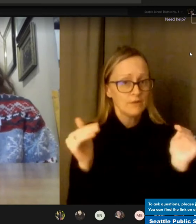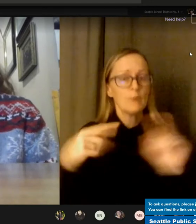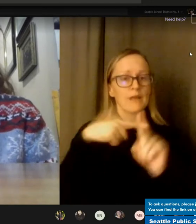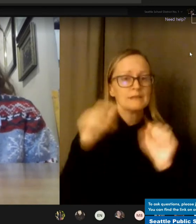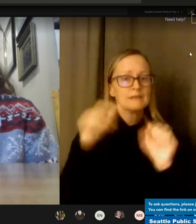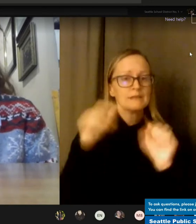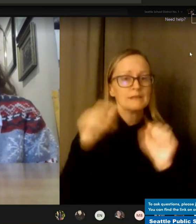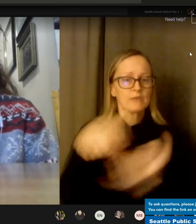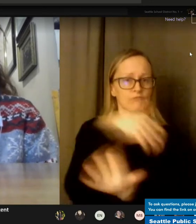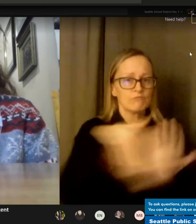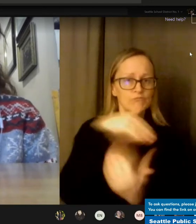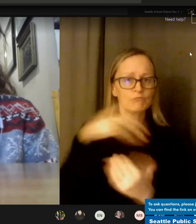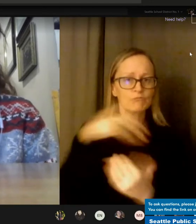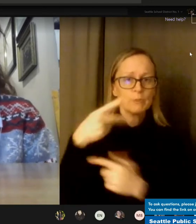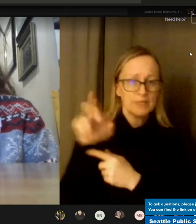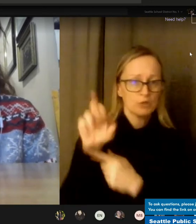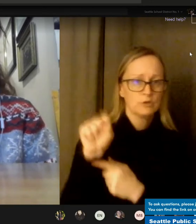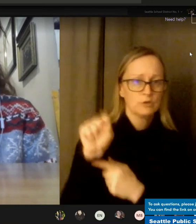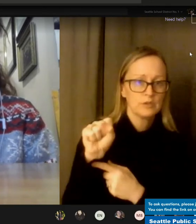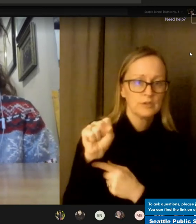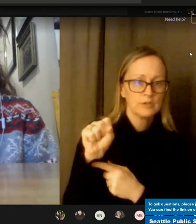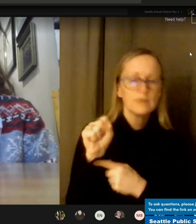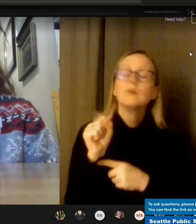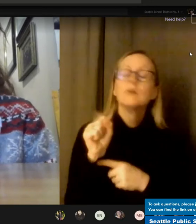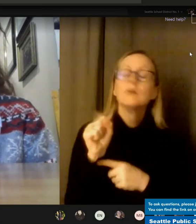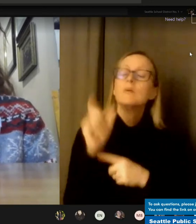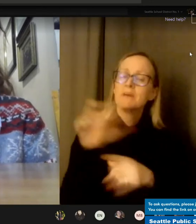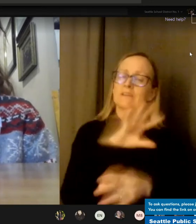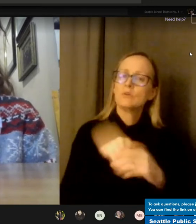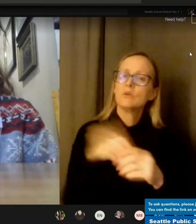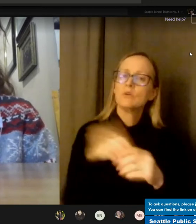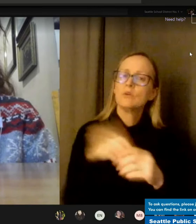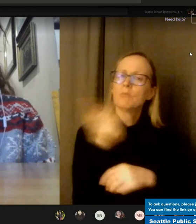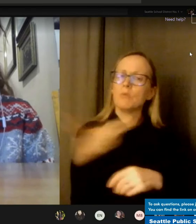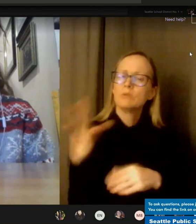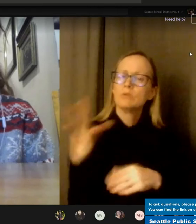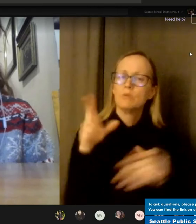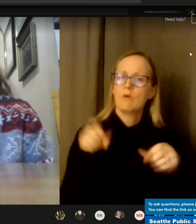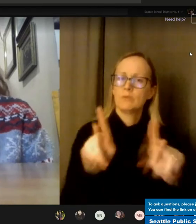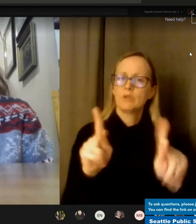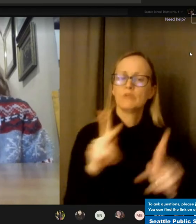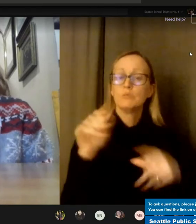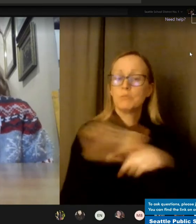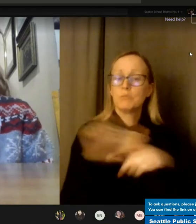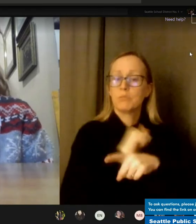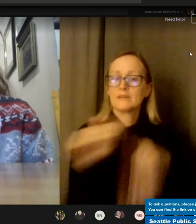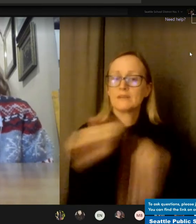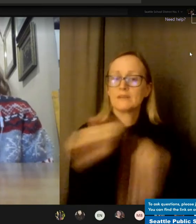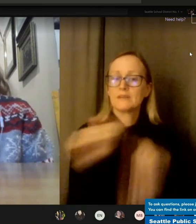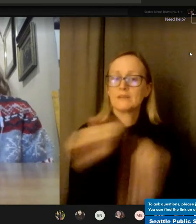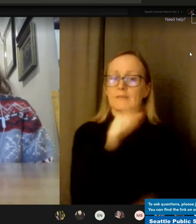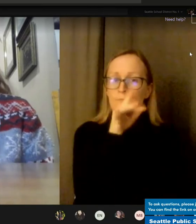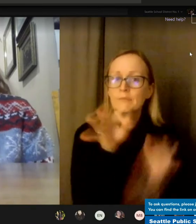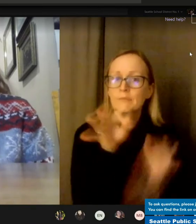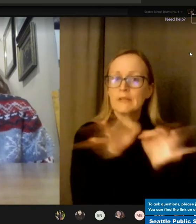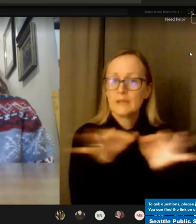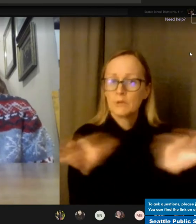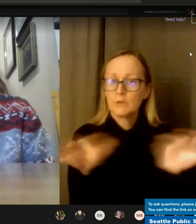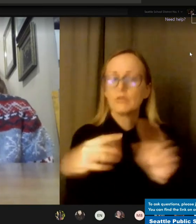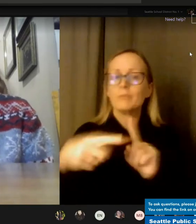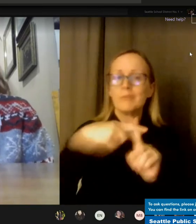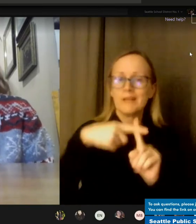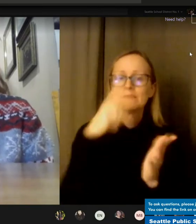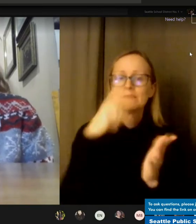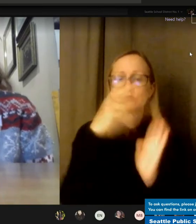include multiple opportunities for students to practice oral language as well as reading and writing. Our ELD